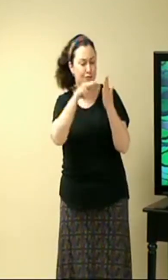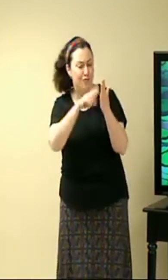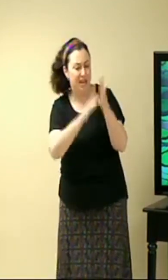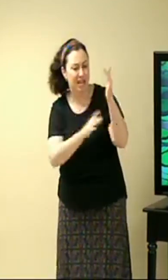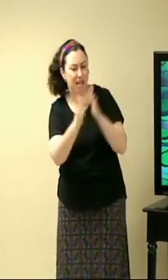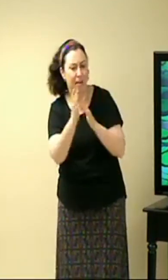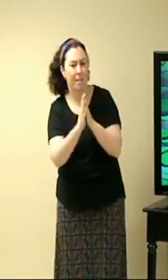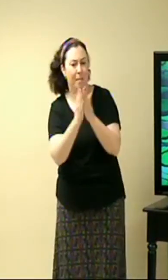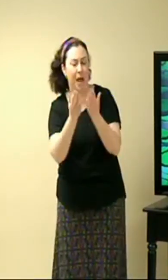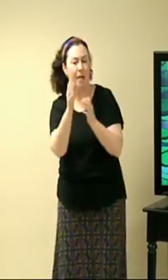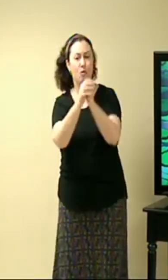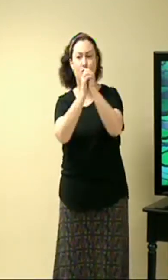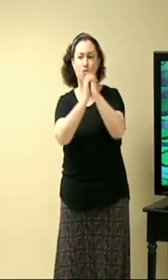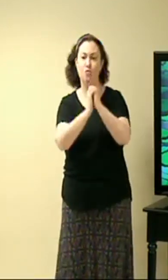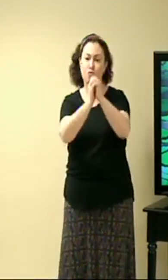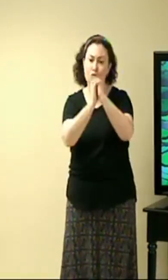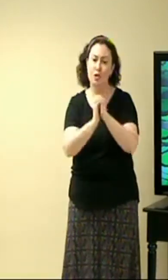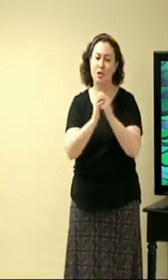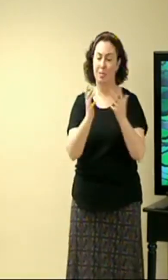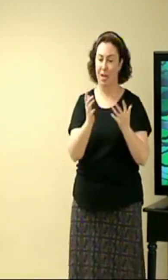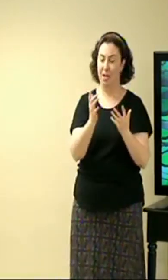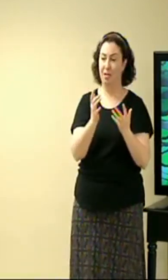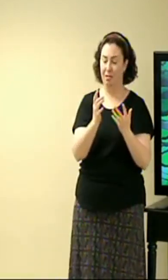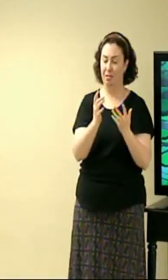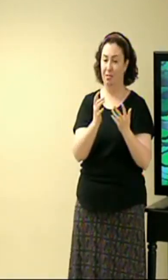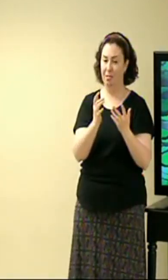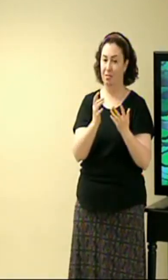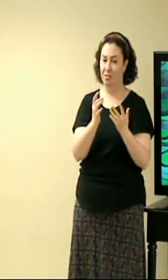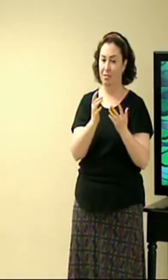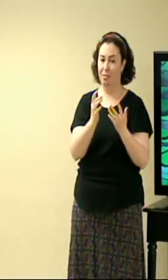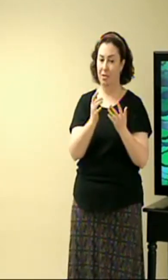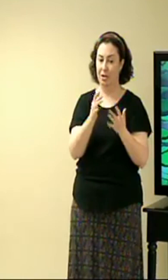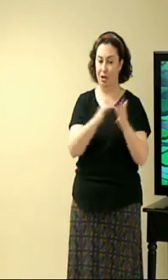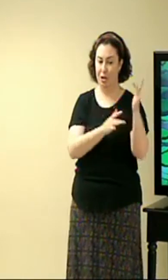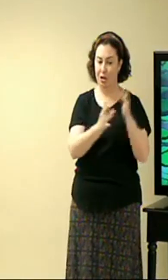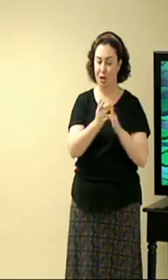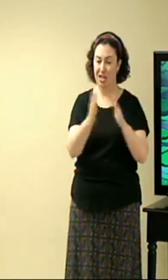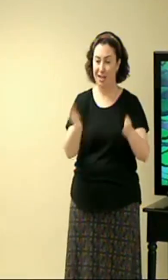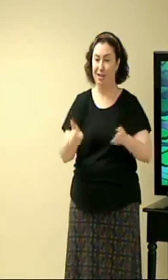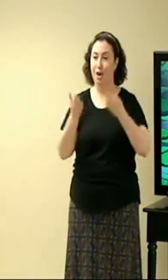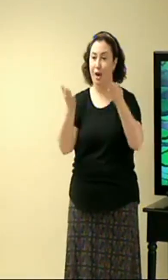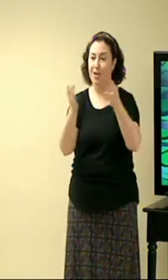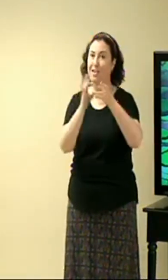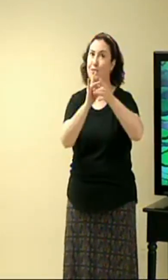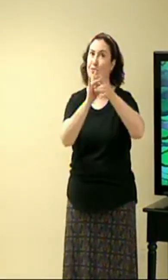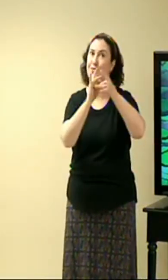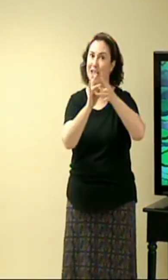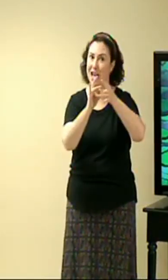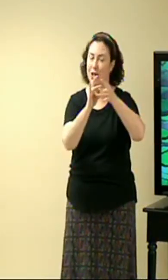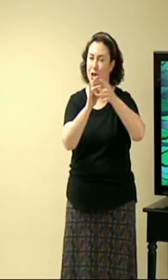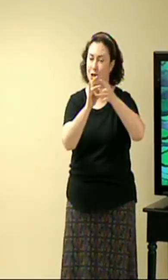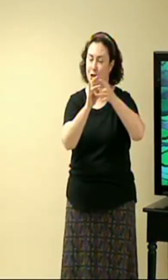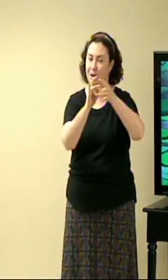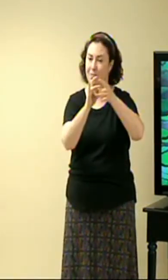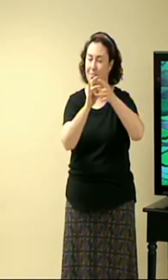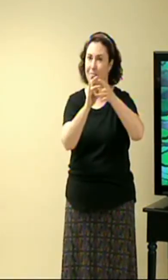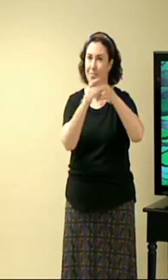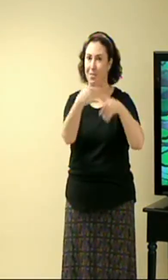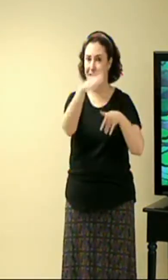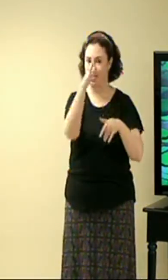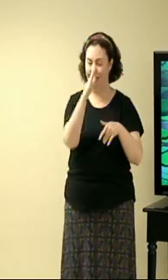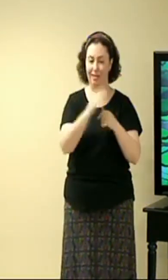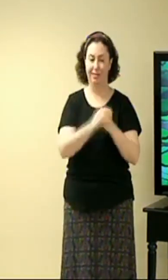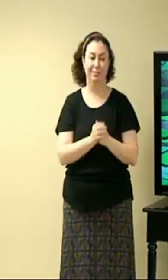approach him that is not religious, but it's a relationship. Now John, the Apostle John's going to close this out by giving